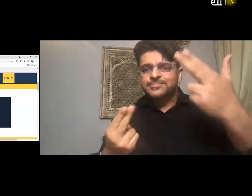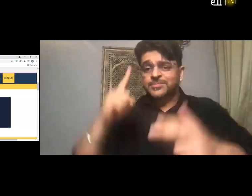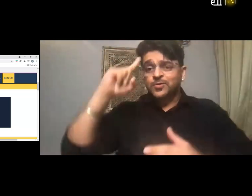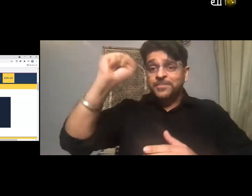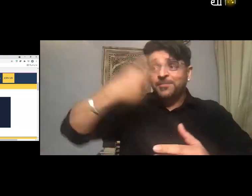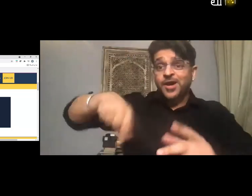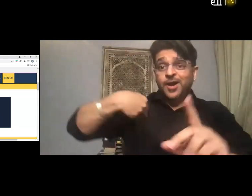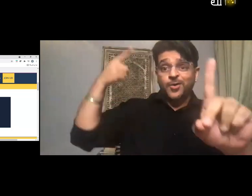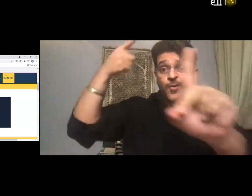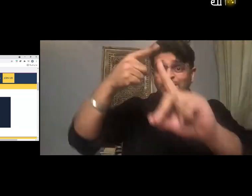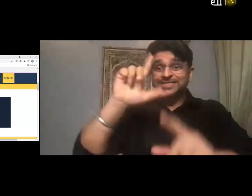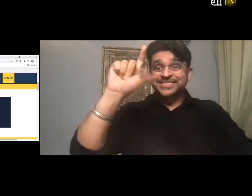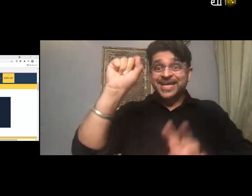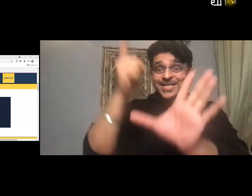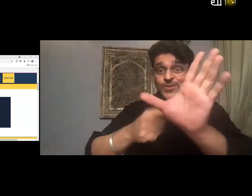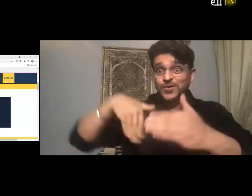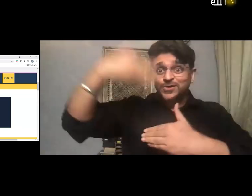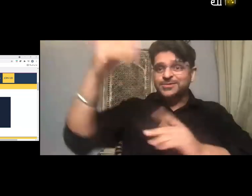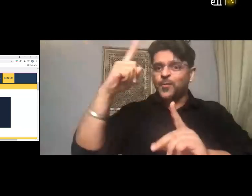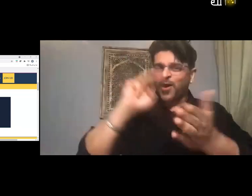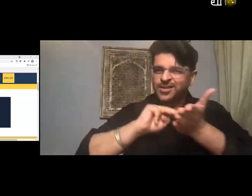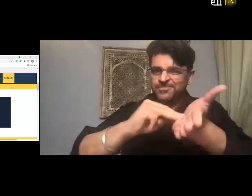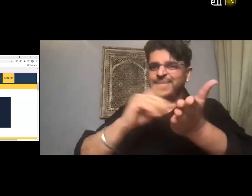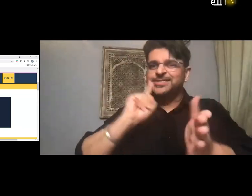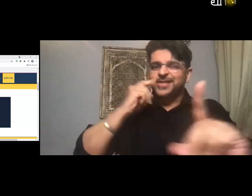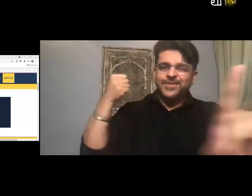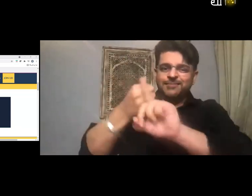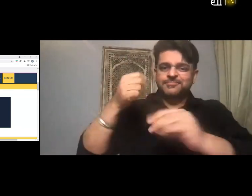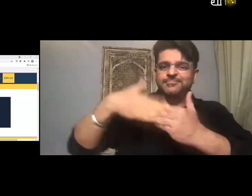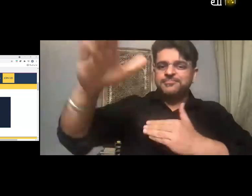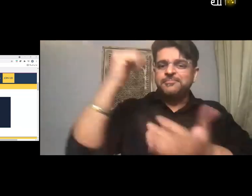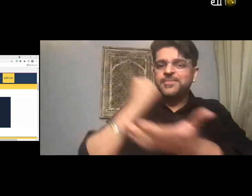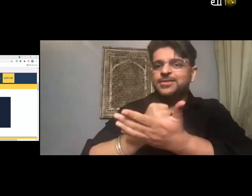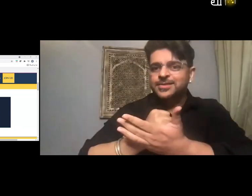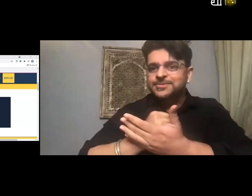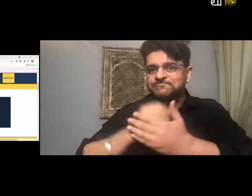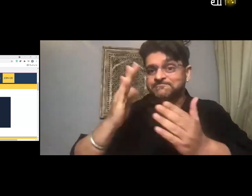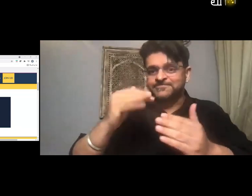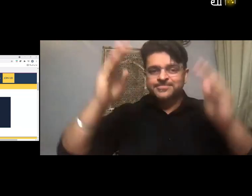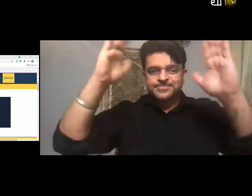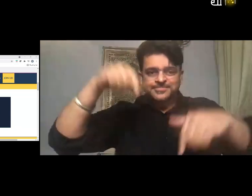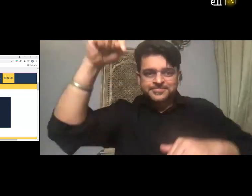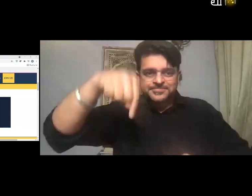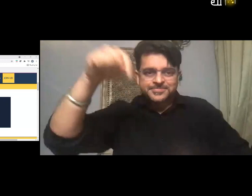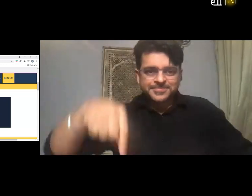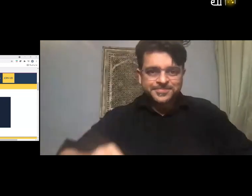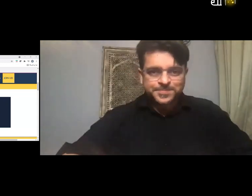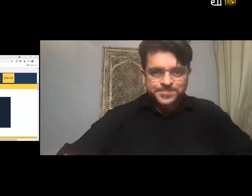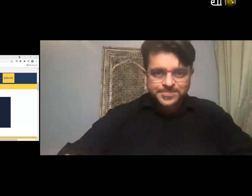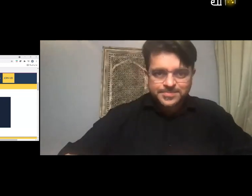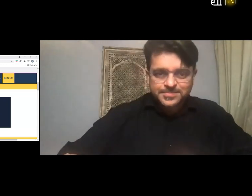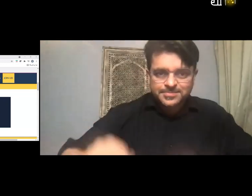goal? Remember when, we were talking that 10 years down the line, we want to impact 1 million deaf